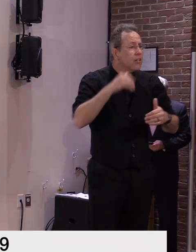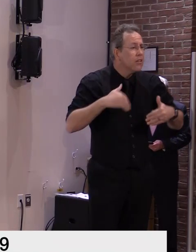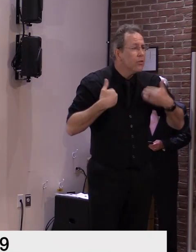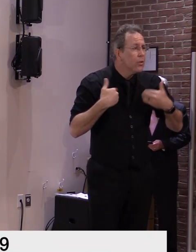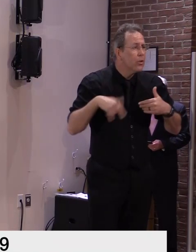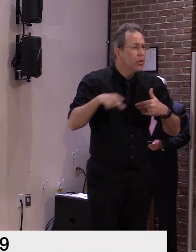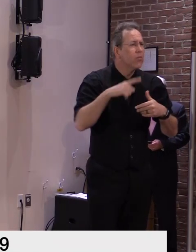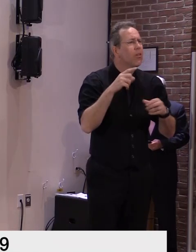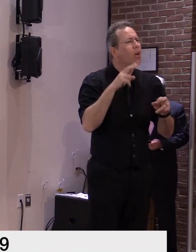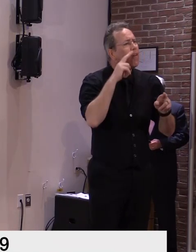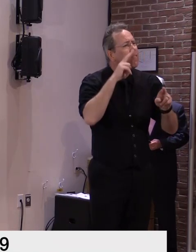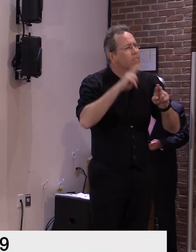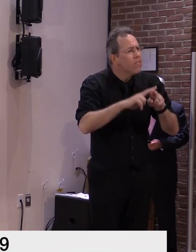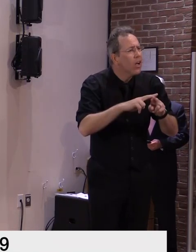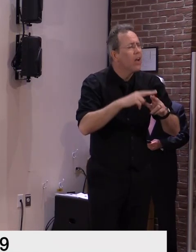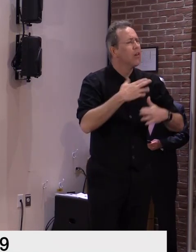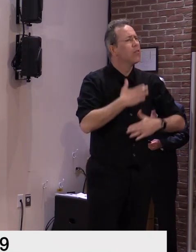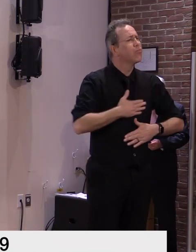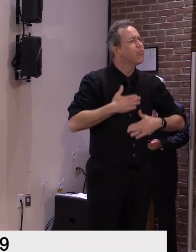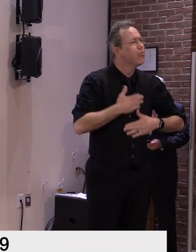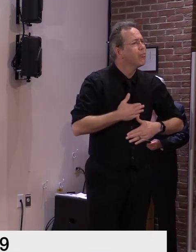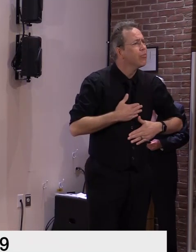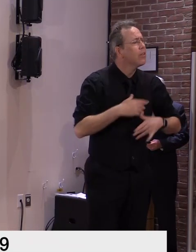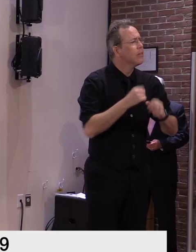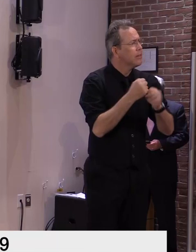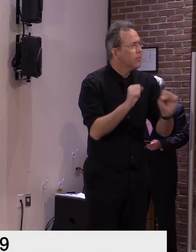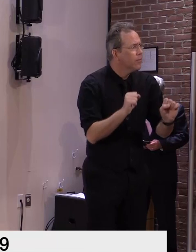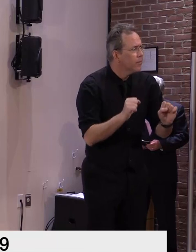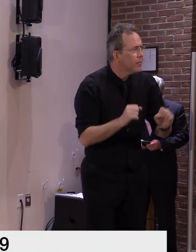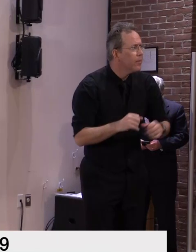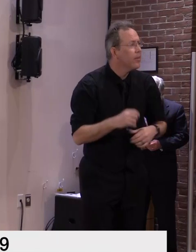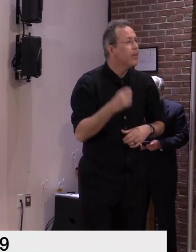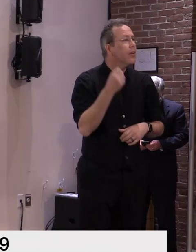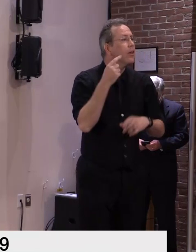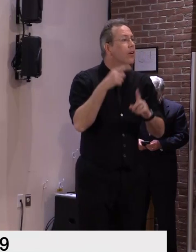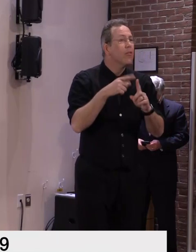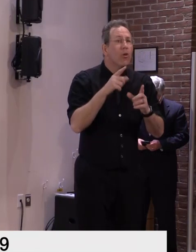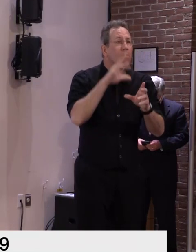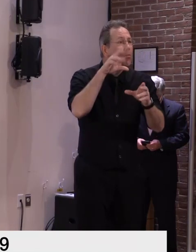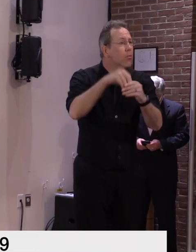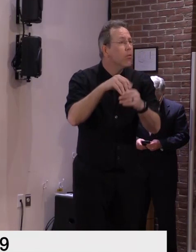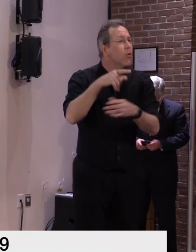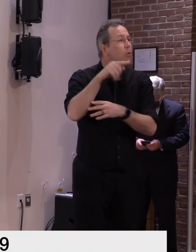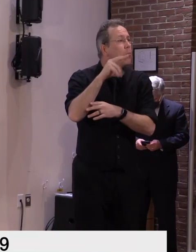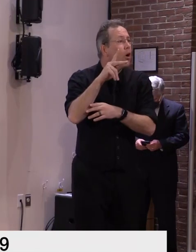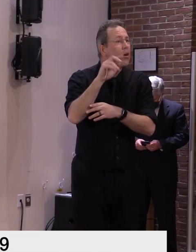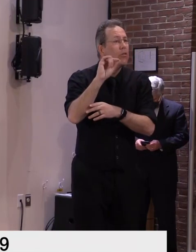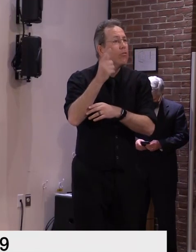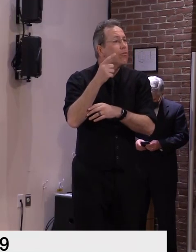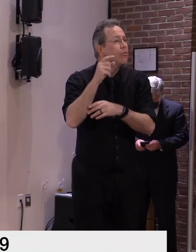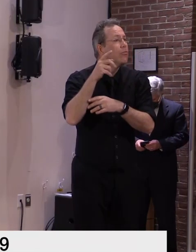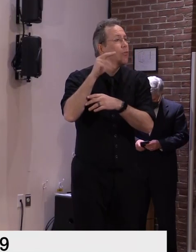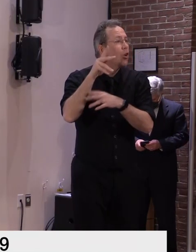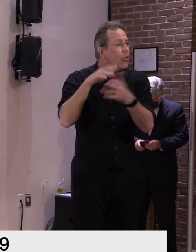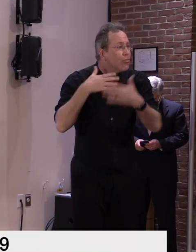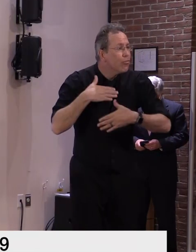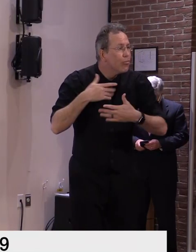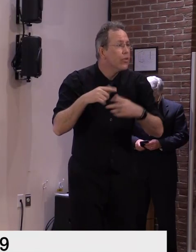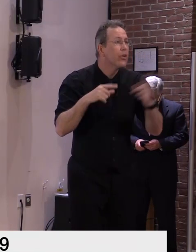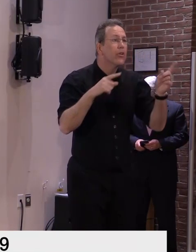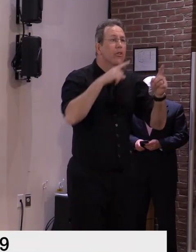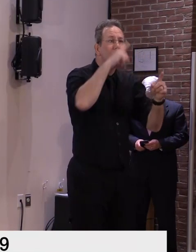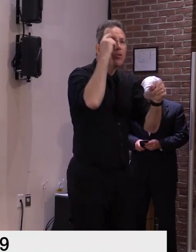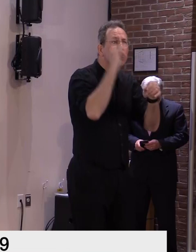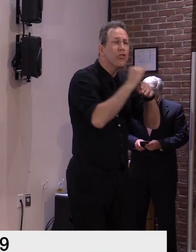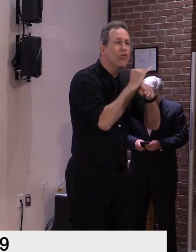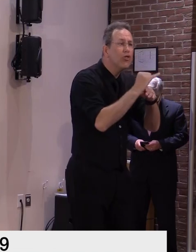summer, whether that is a full-time parks and recreation or camp experience, a summer internship or pre-apprenticeship for our